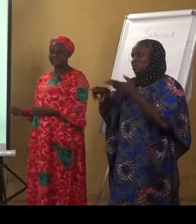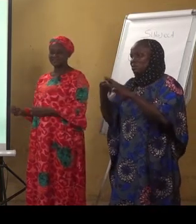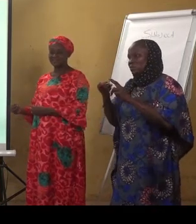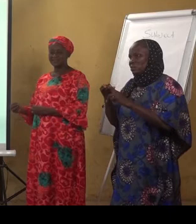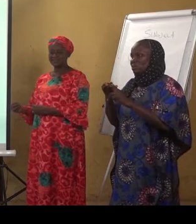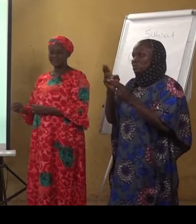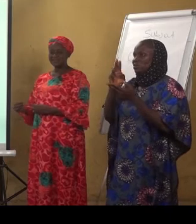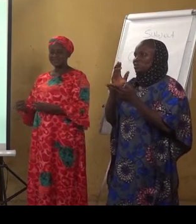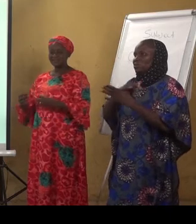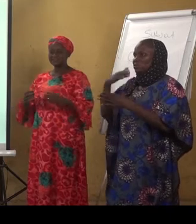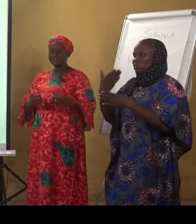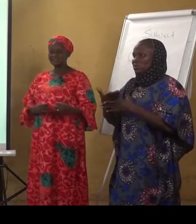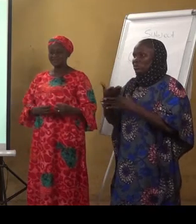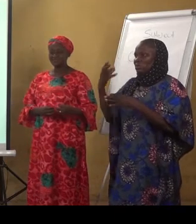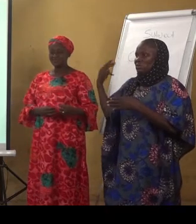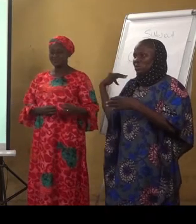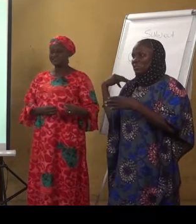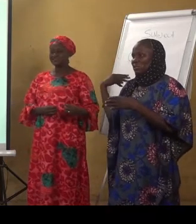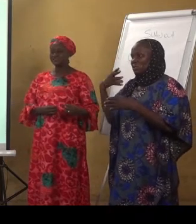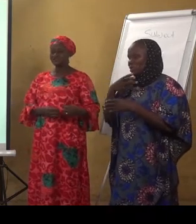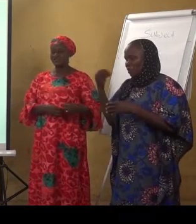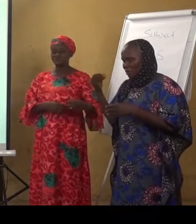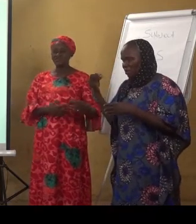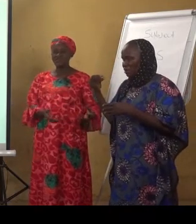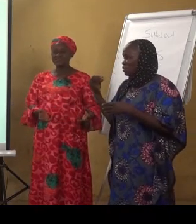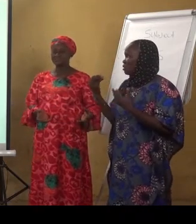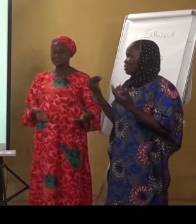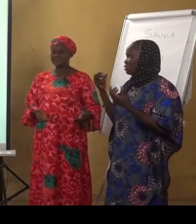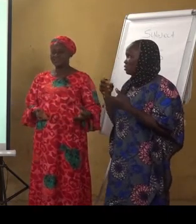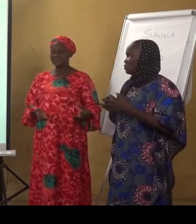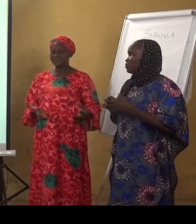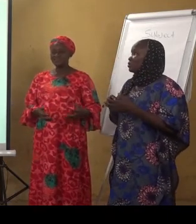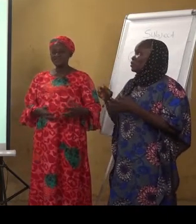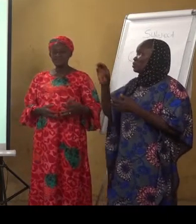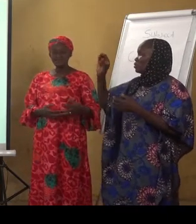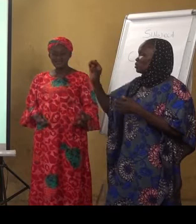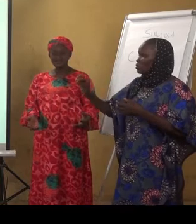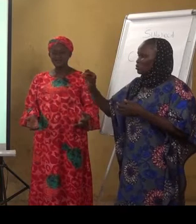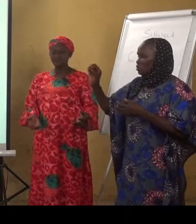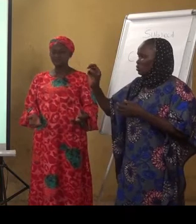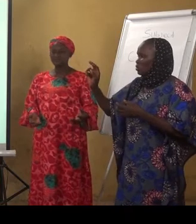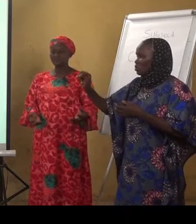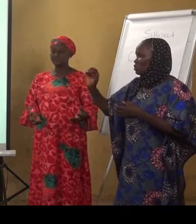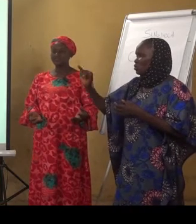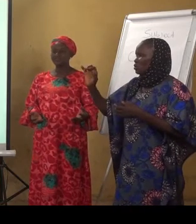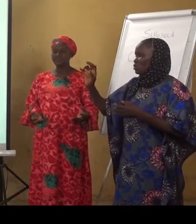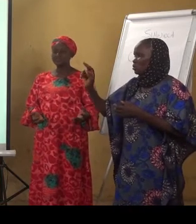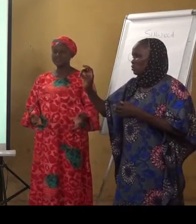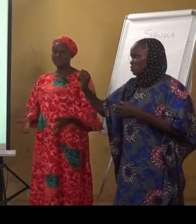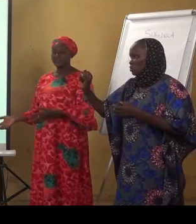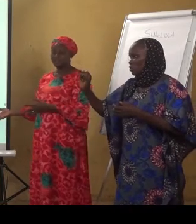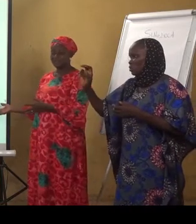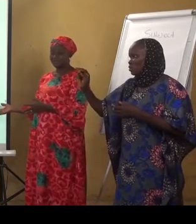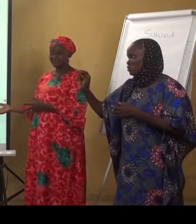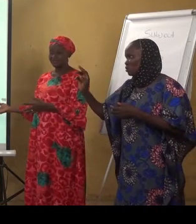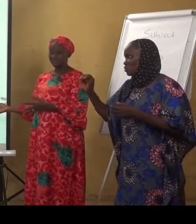a servant. A servant, being Onesimus, offended his master. Instead of him to beg for forgiveness, he